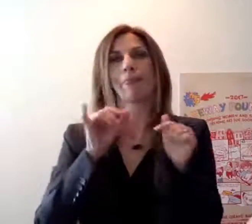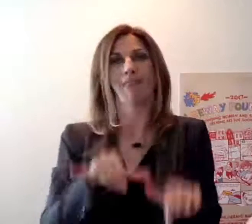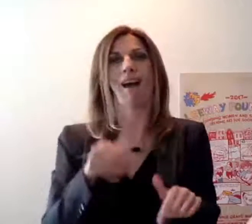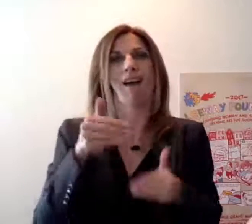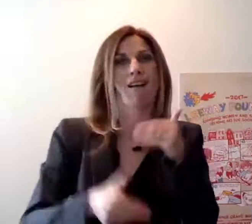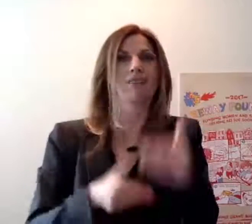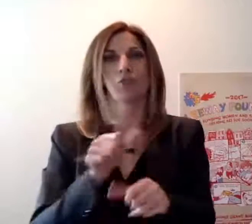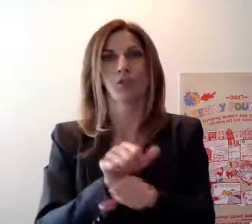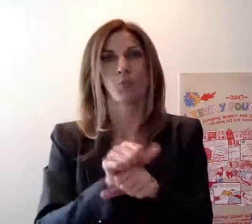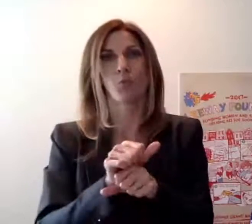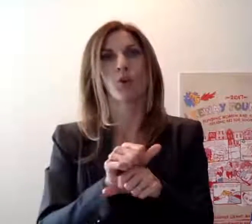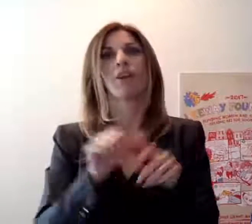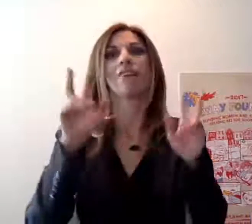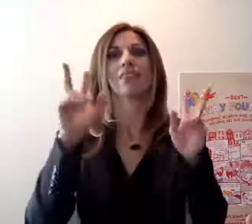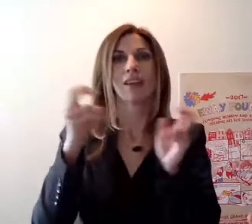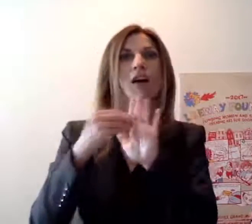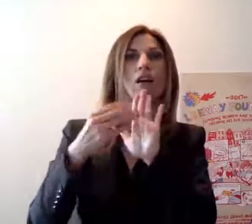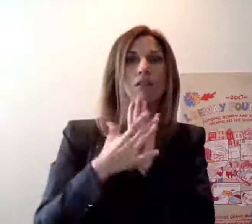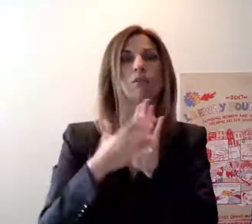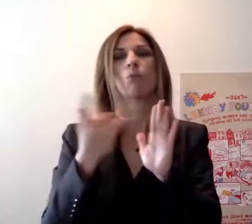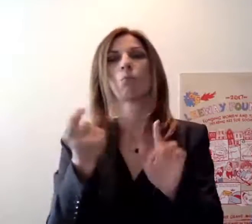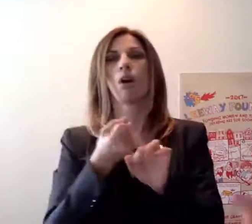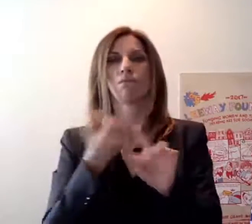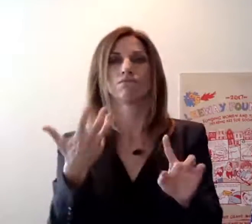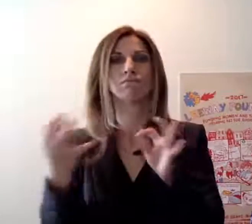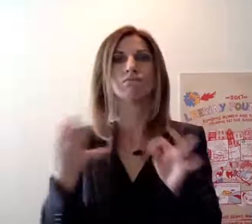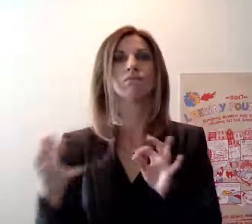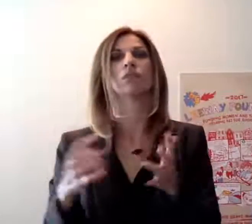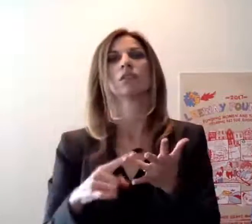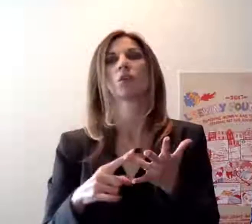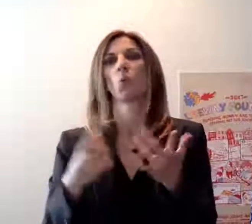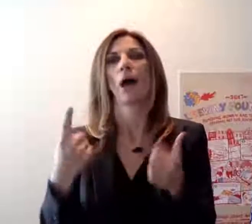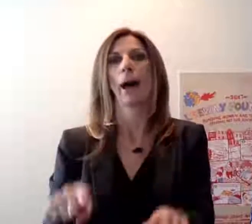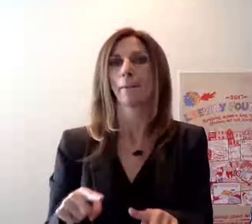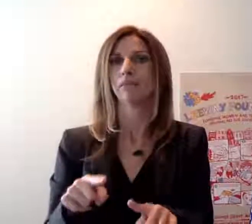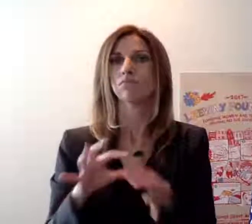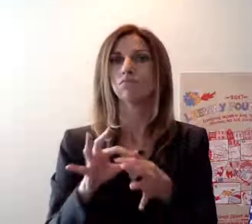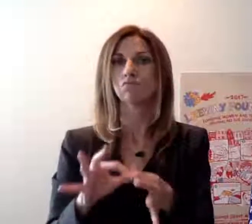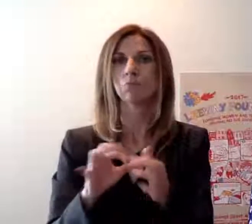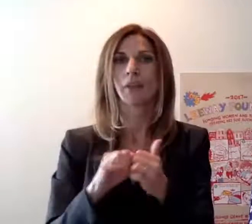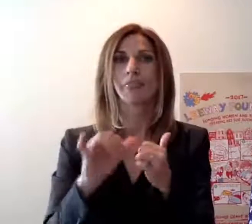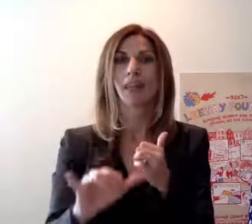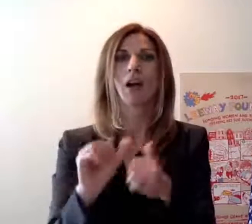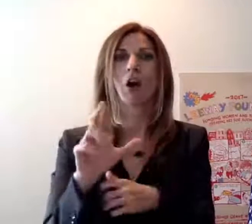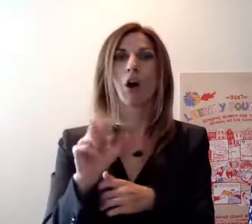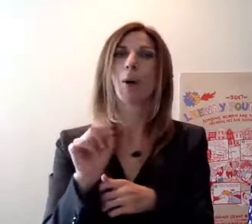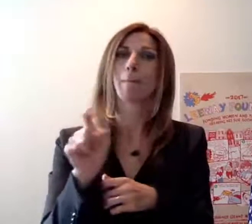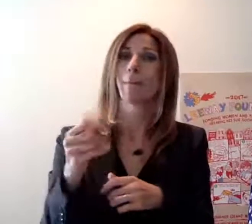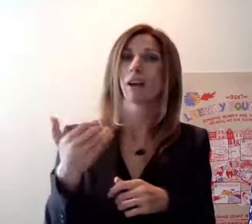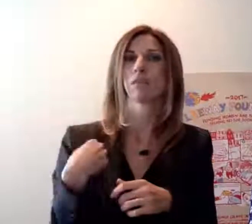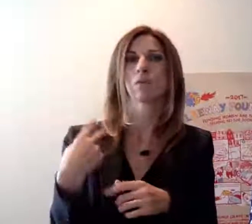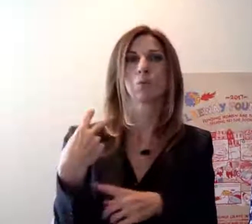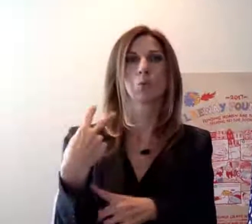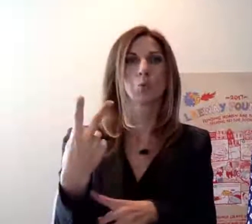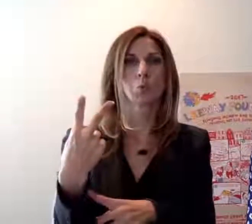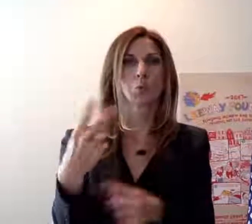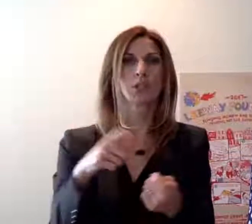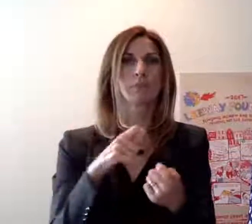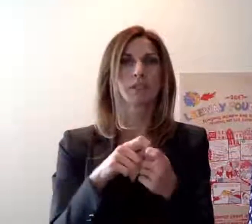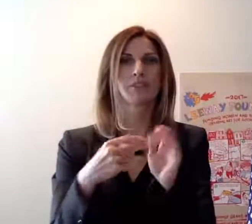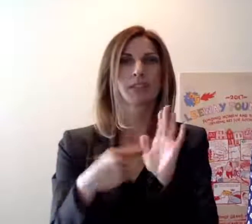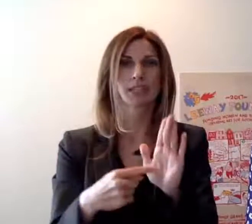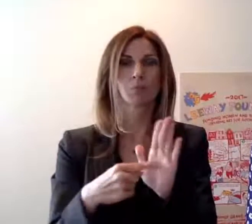of work in the title, what was in it, and then a little bit about what happened with it. You need to have at least 2 specific